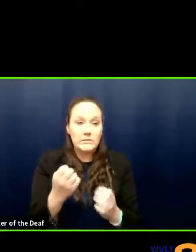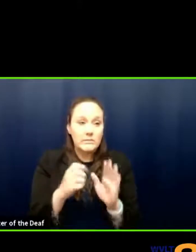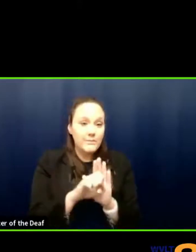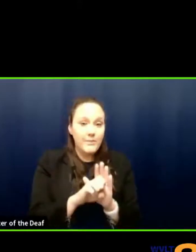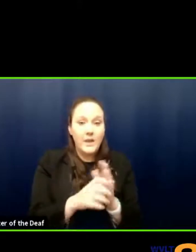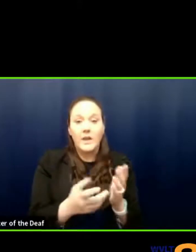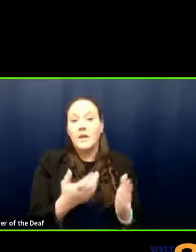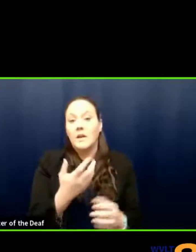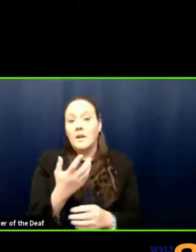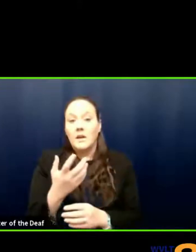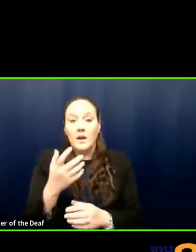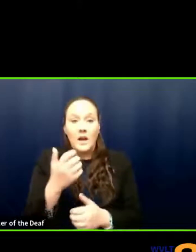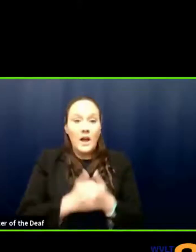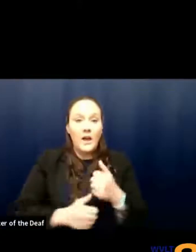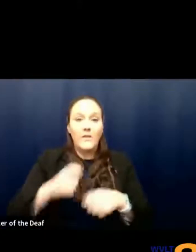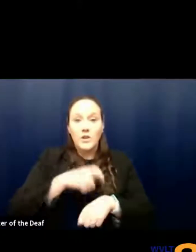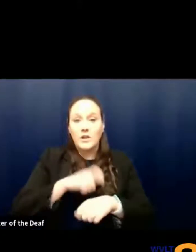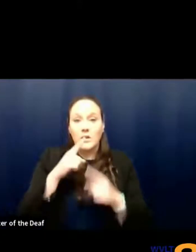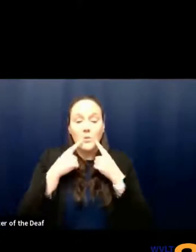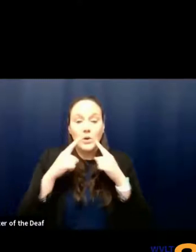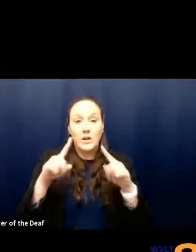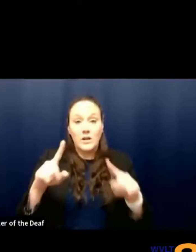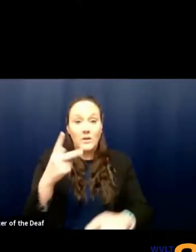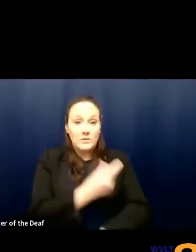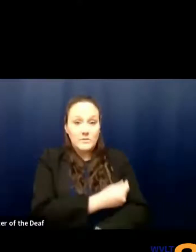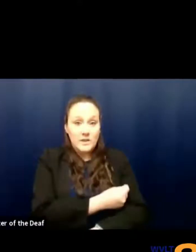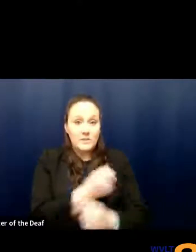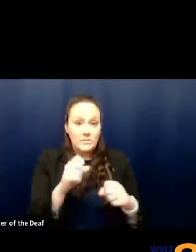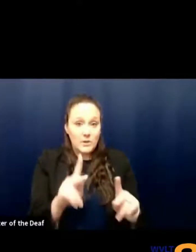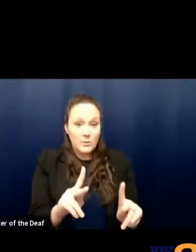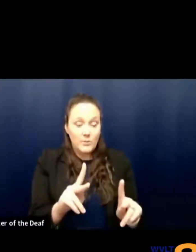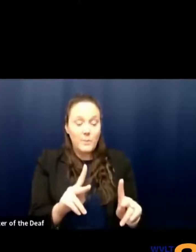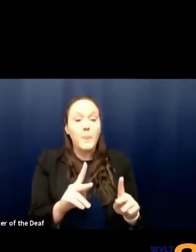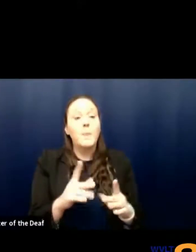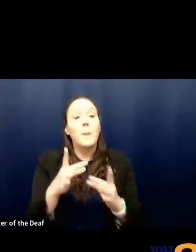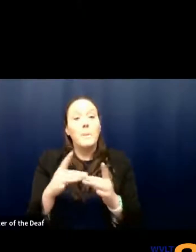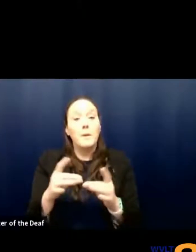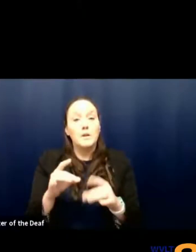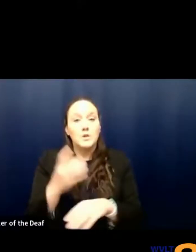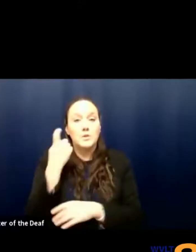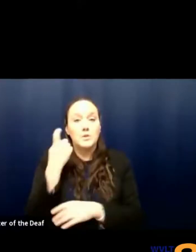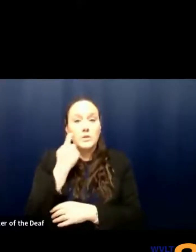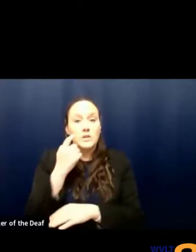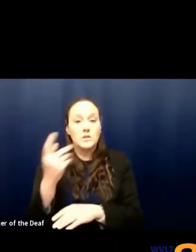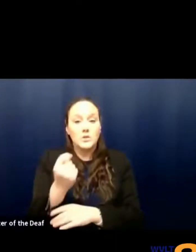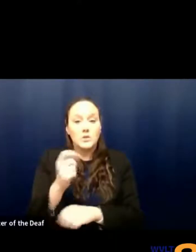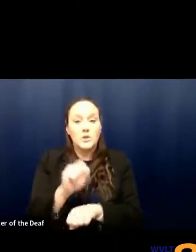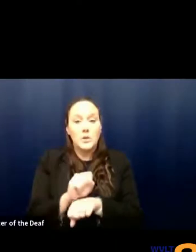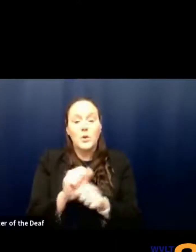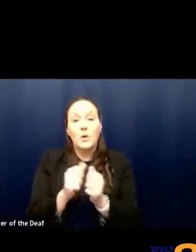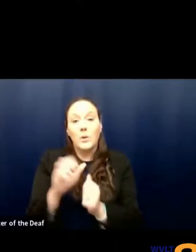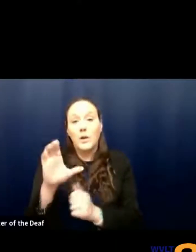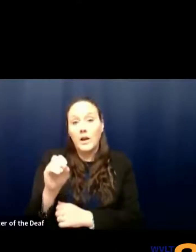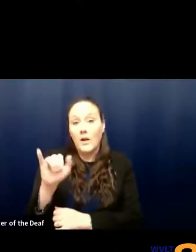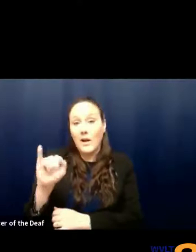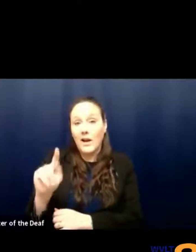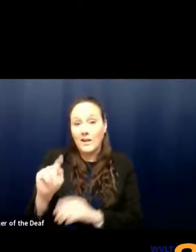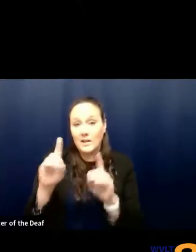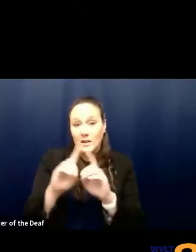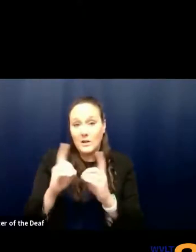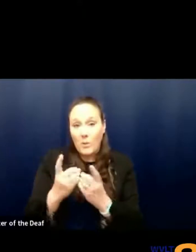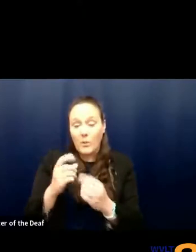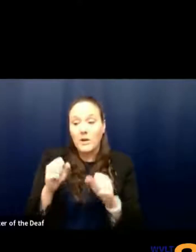we have announced. As we mentioned on Tuesday, we continue to work with our county IT department to roll out a new online